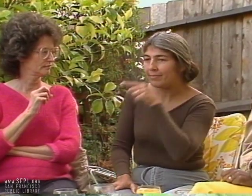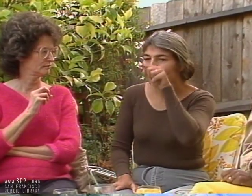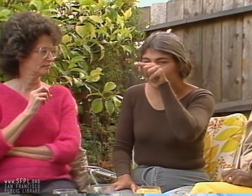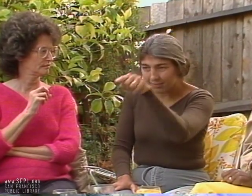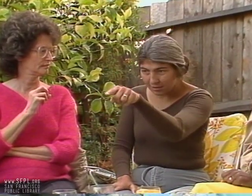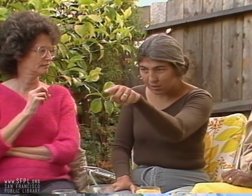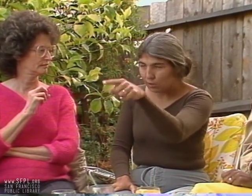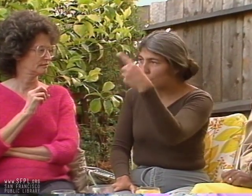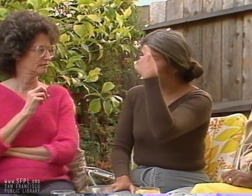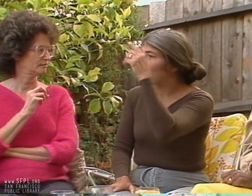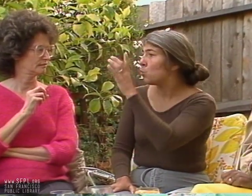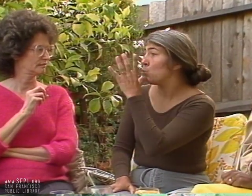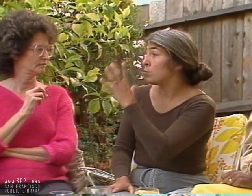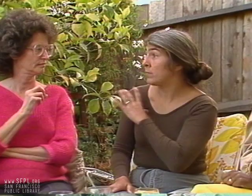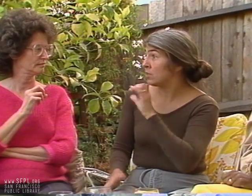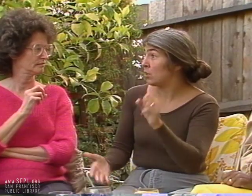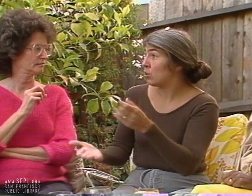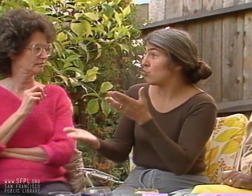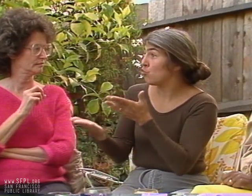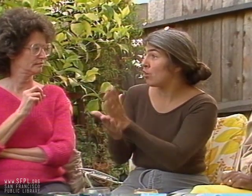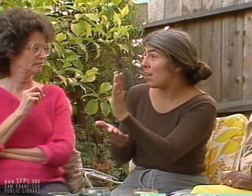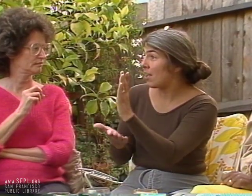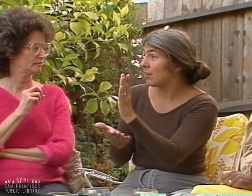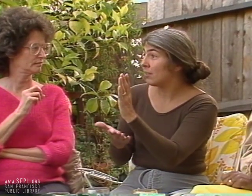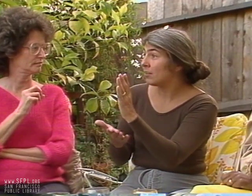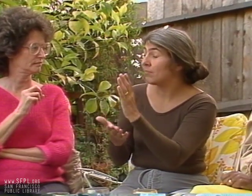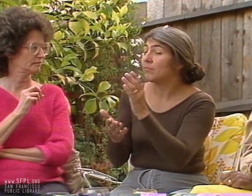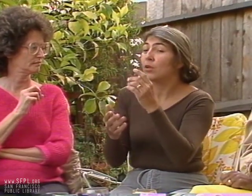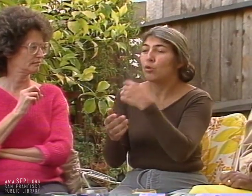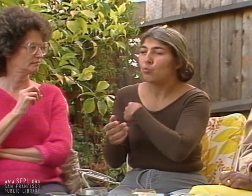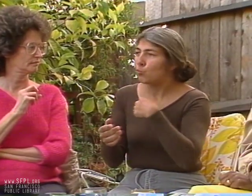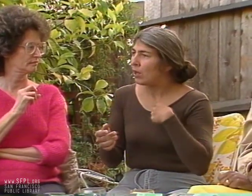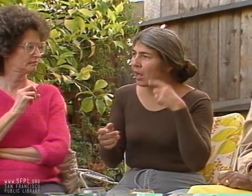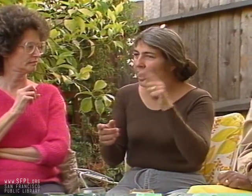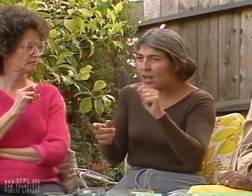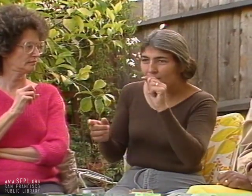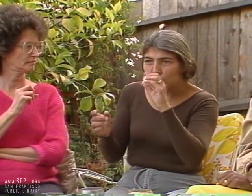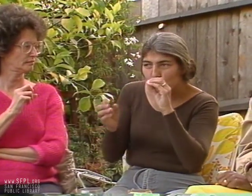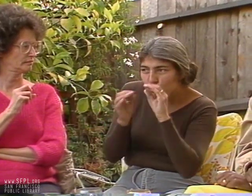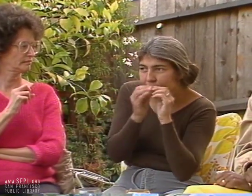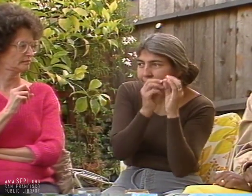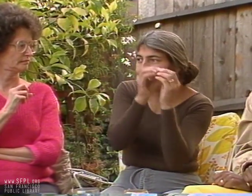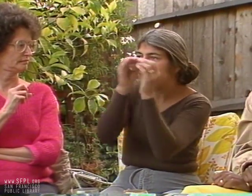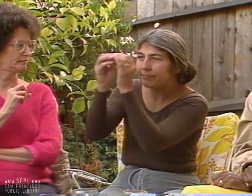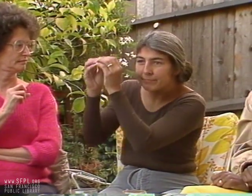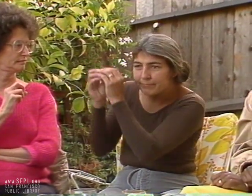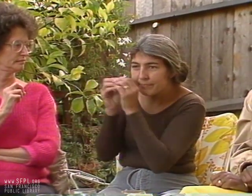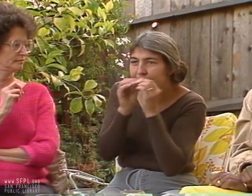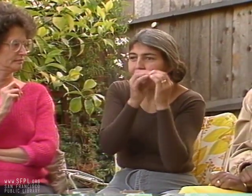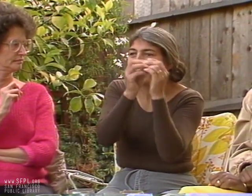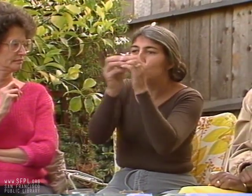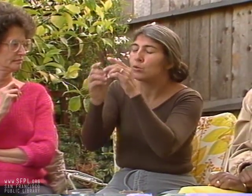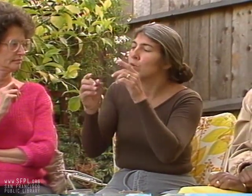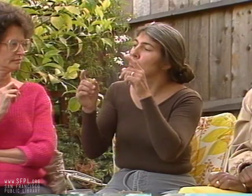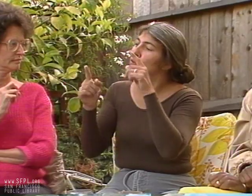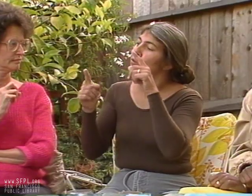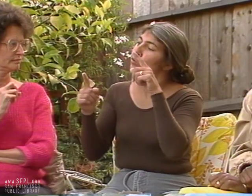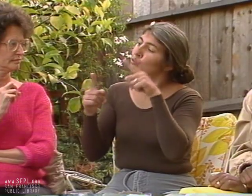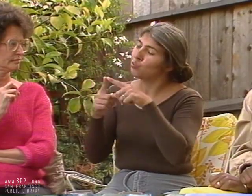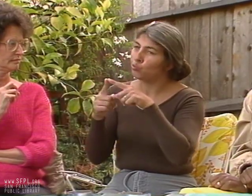one reason, and for one reason only, for deaf women's rights. We have to come together as